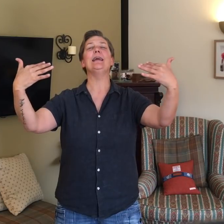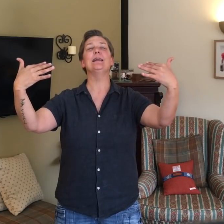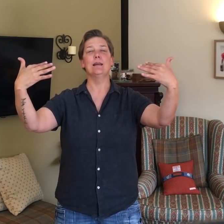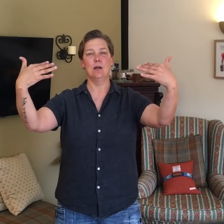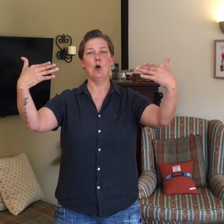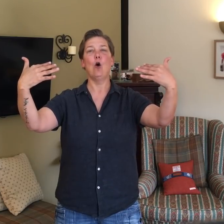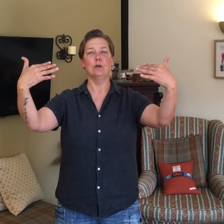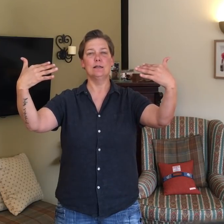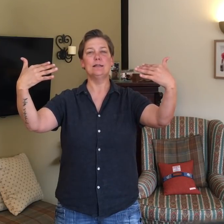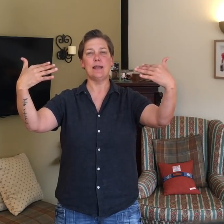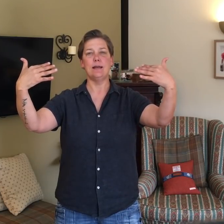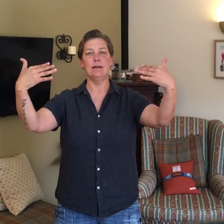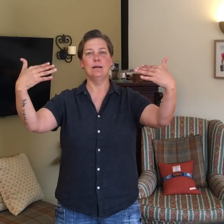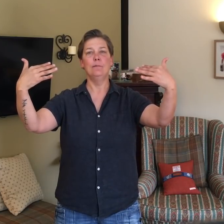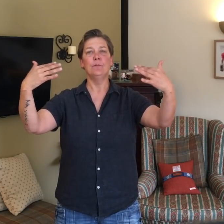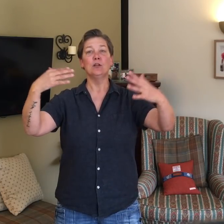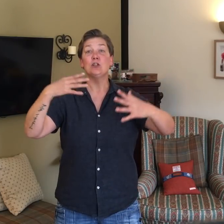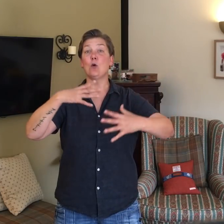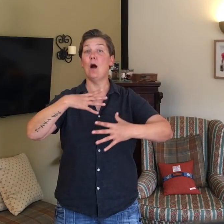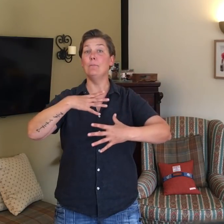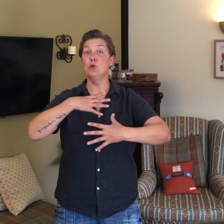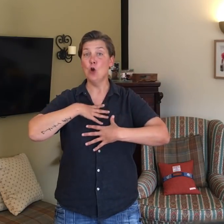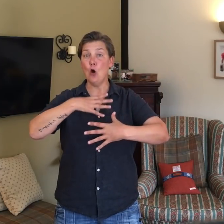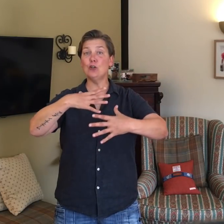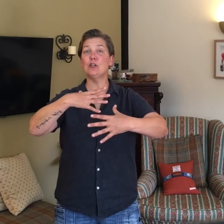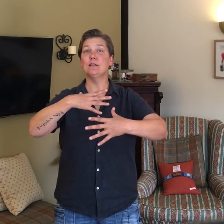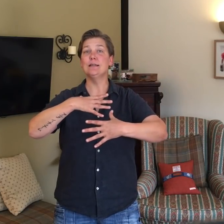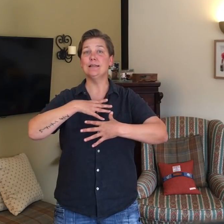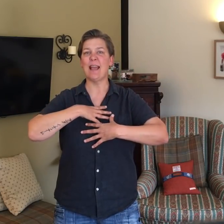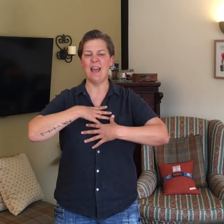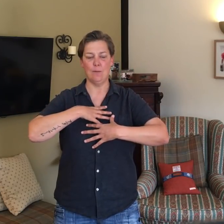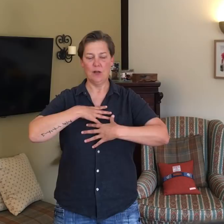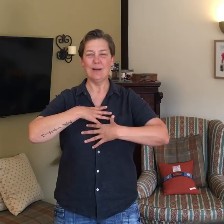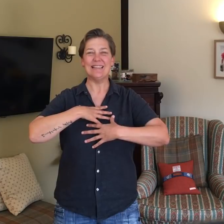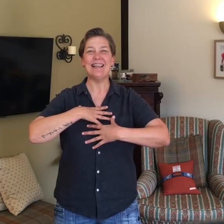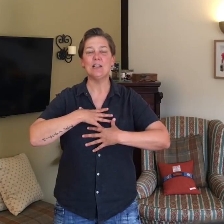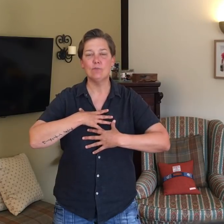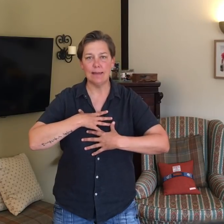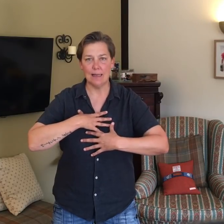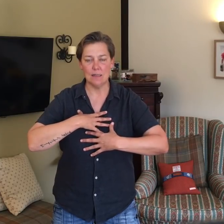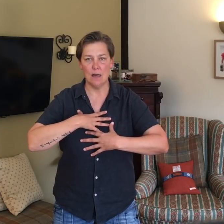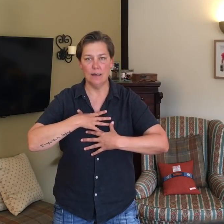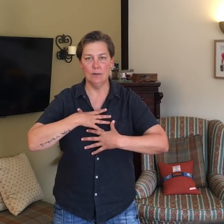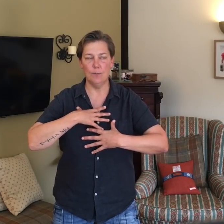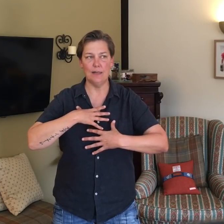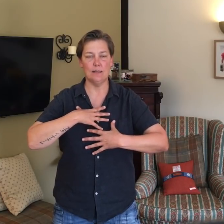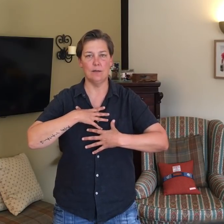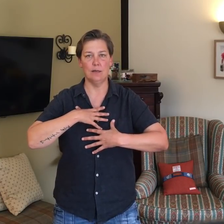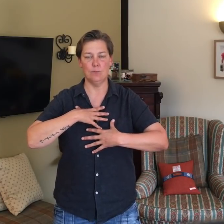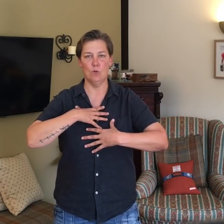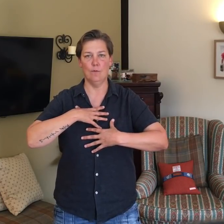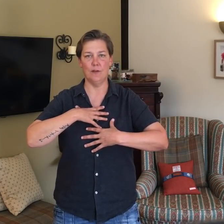in on seen. So I'm not scared. I'm going to exaggerate that sign a little bit so that it's more obvious to